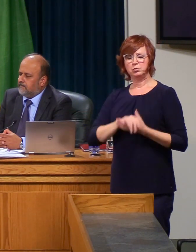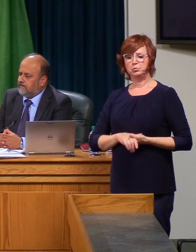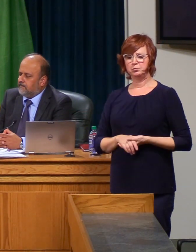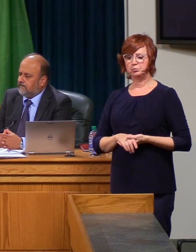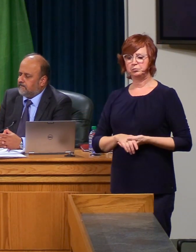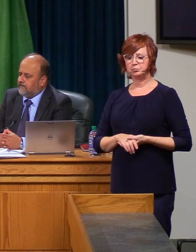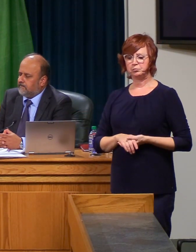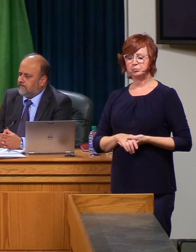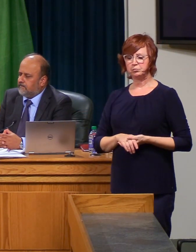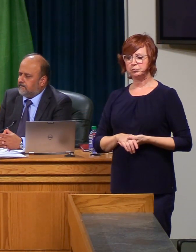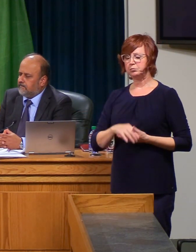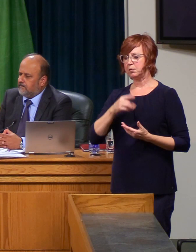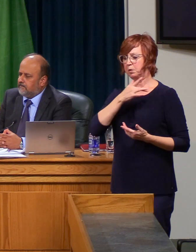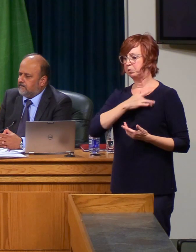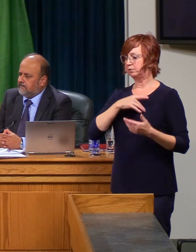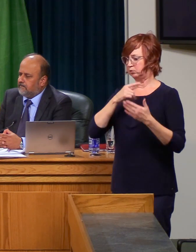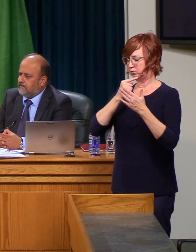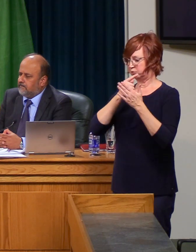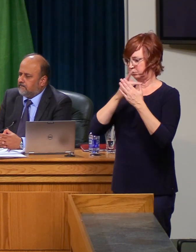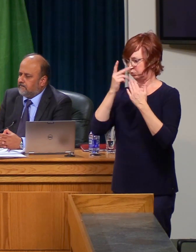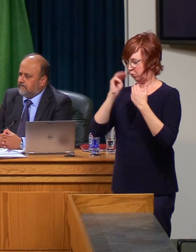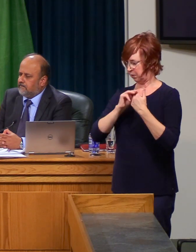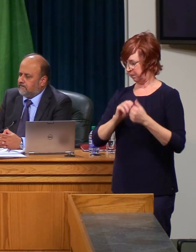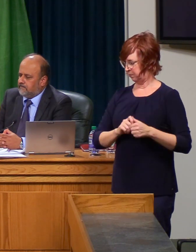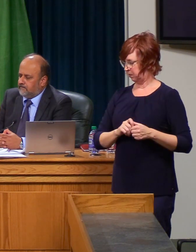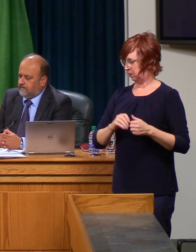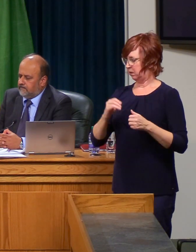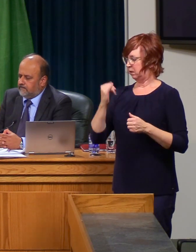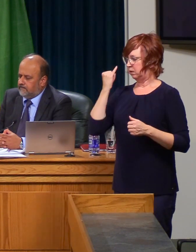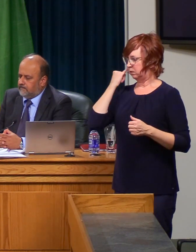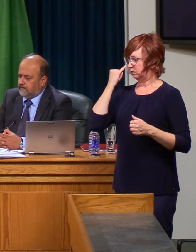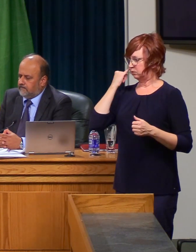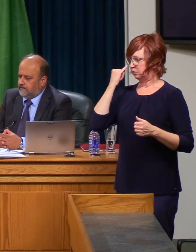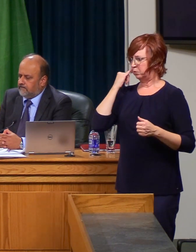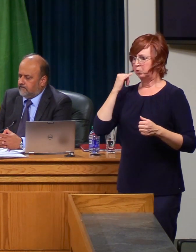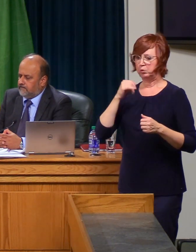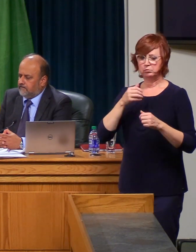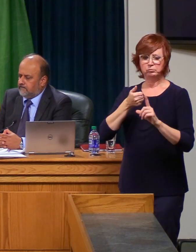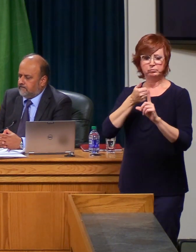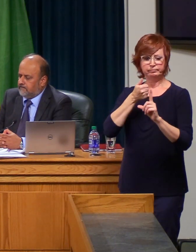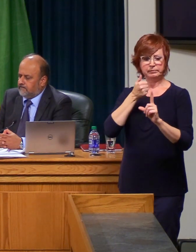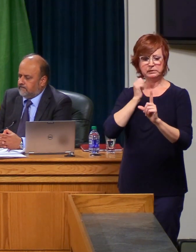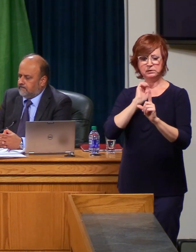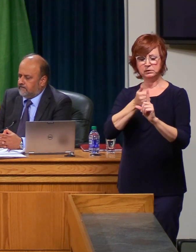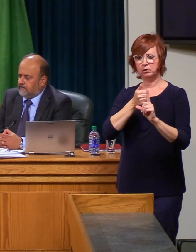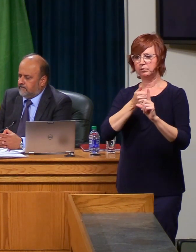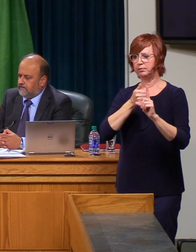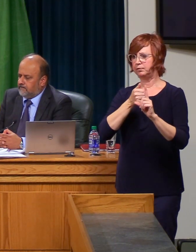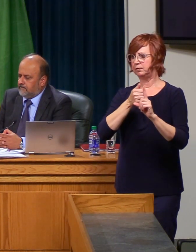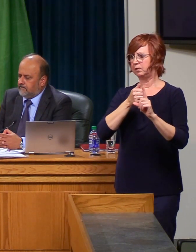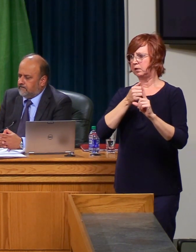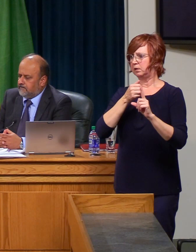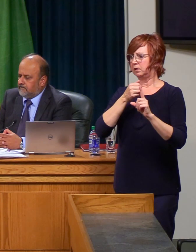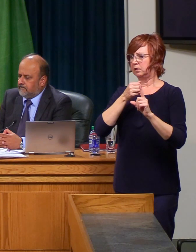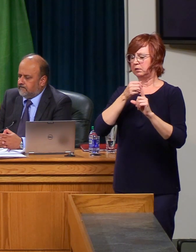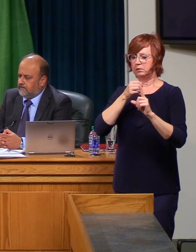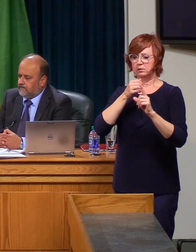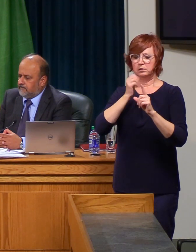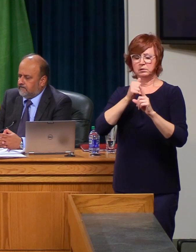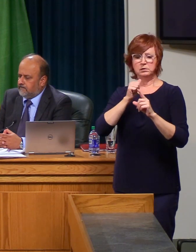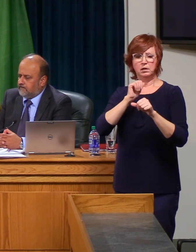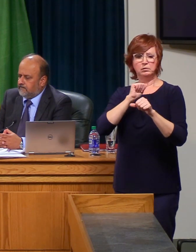though, for the most part for self-employed people like the Uber driver, like the hairstylist, if you will, that